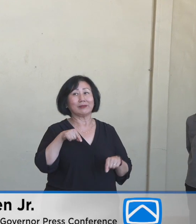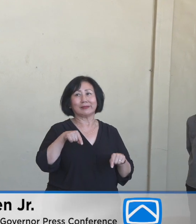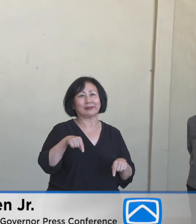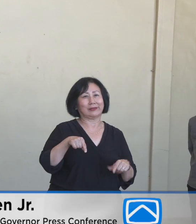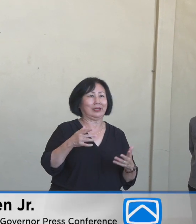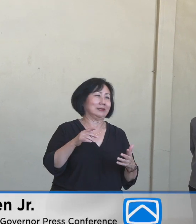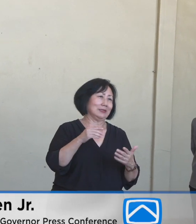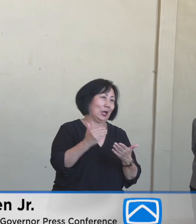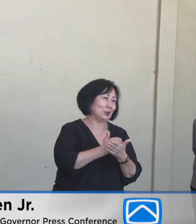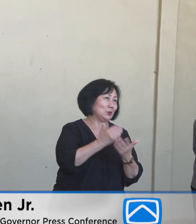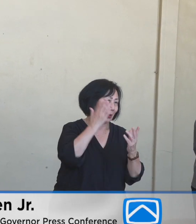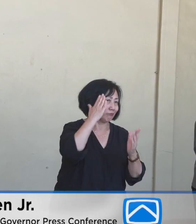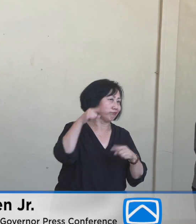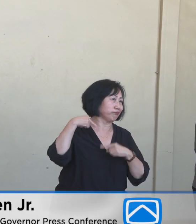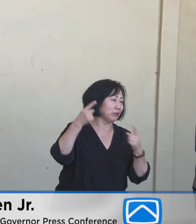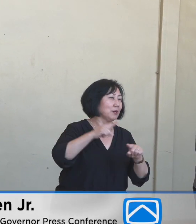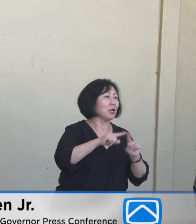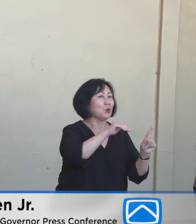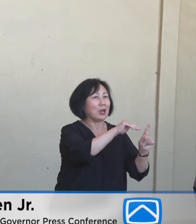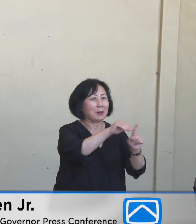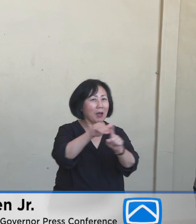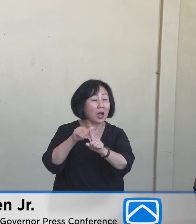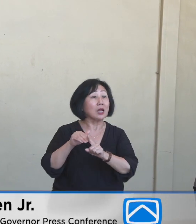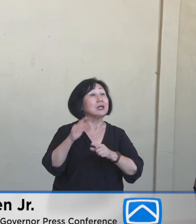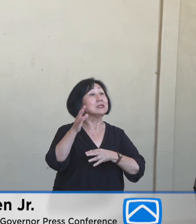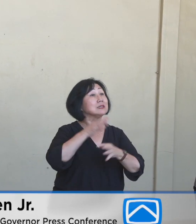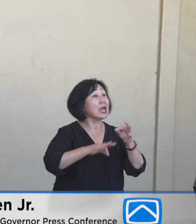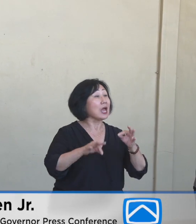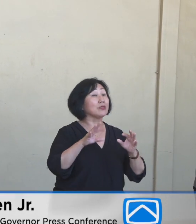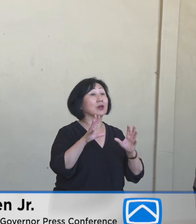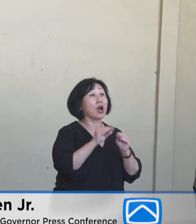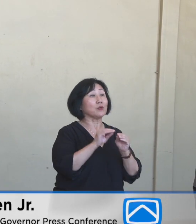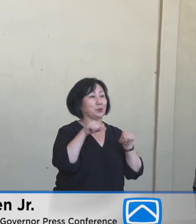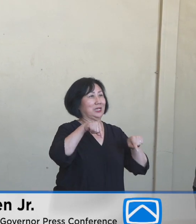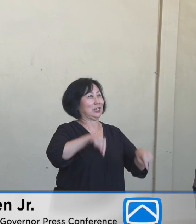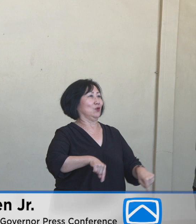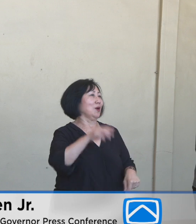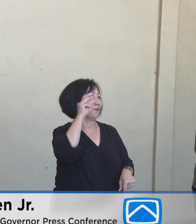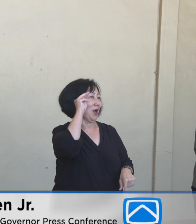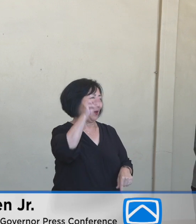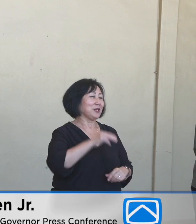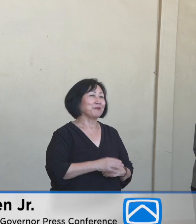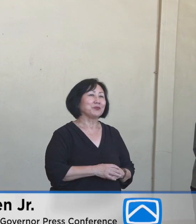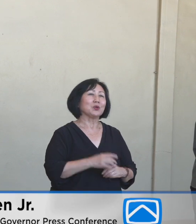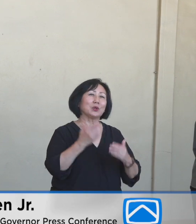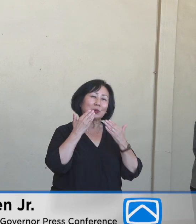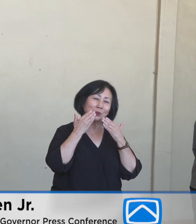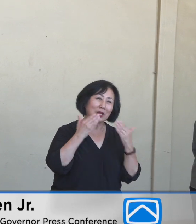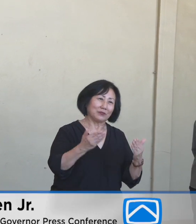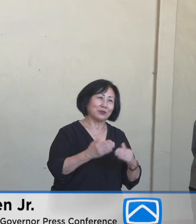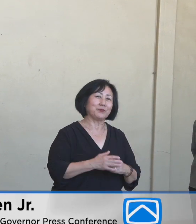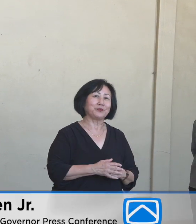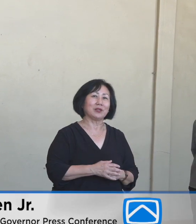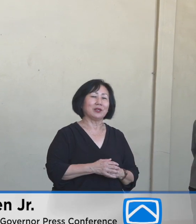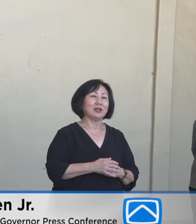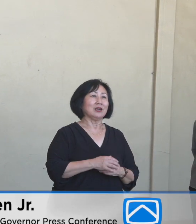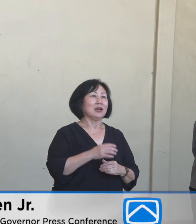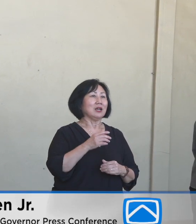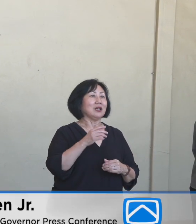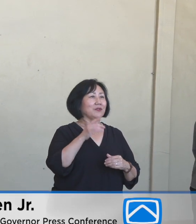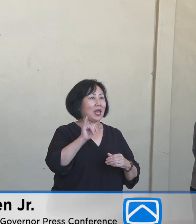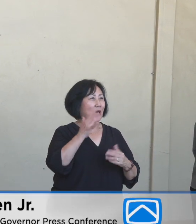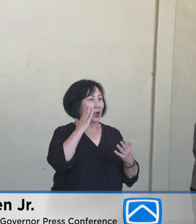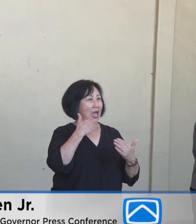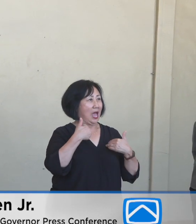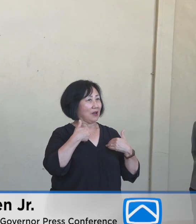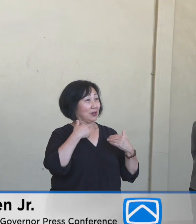not new news, but just a reminder, they will be holding that here on Maui. And so we're grateful for that, for the attention that